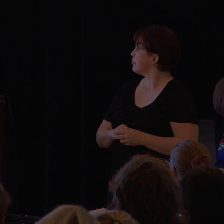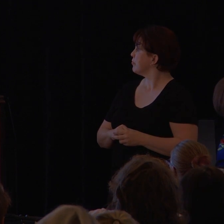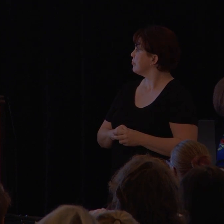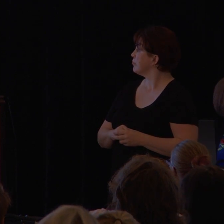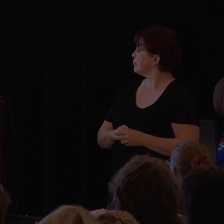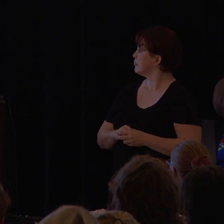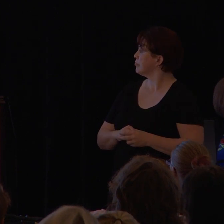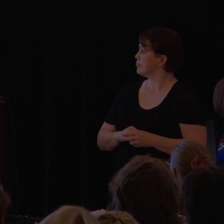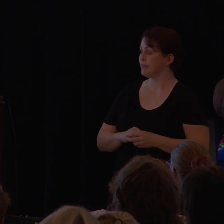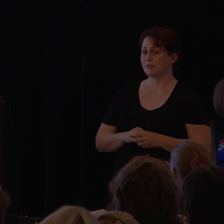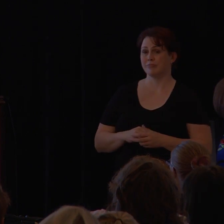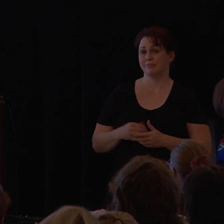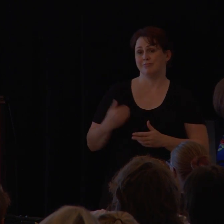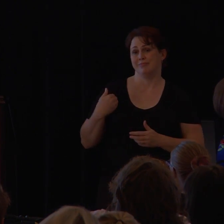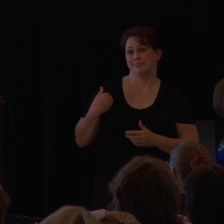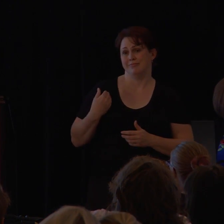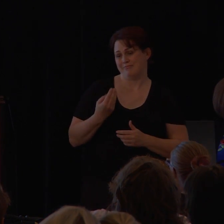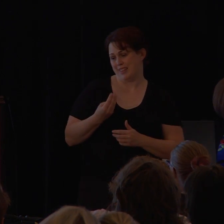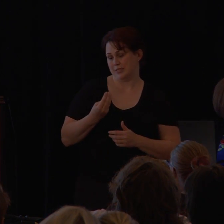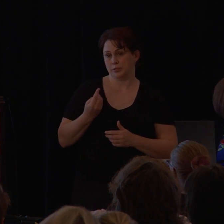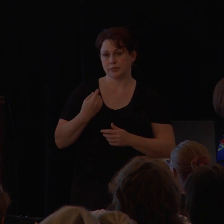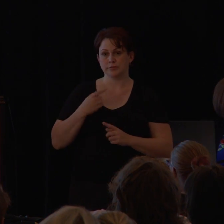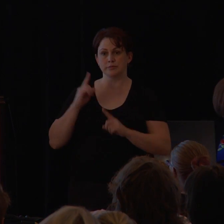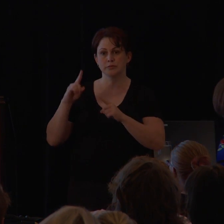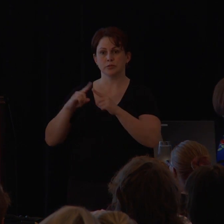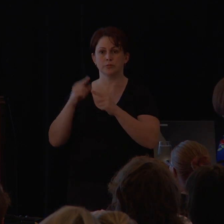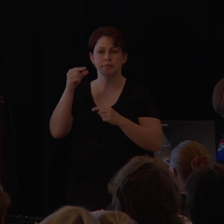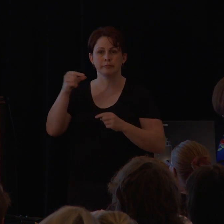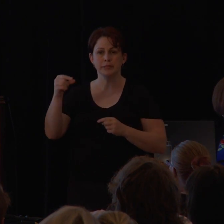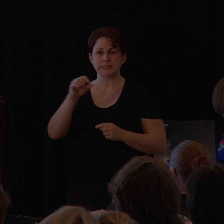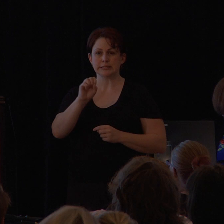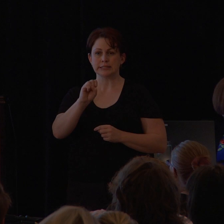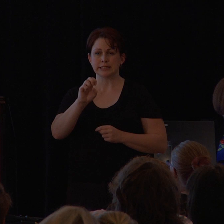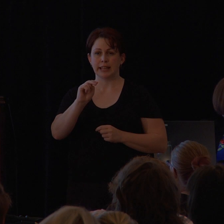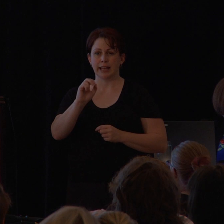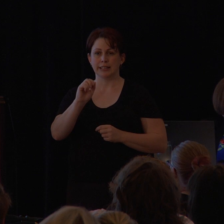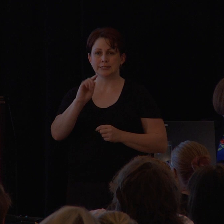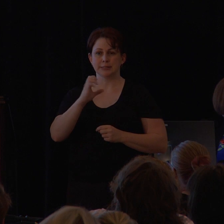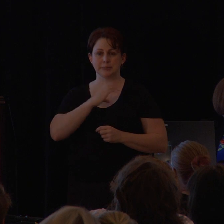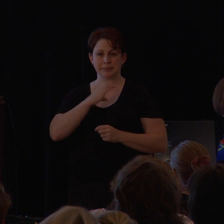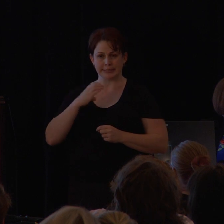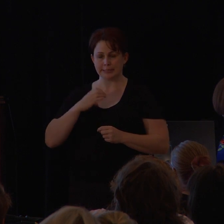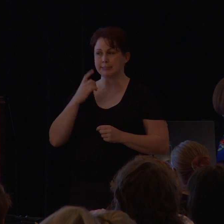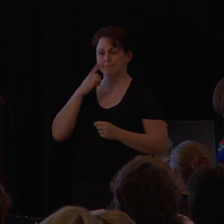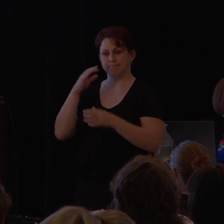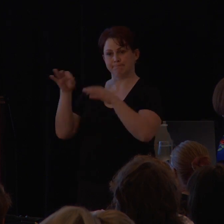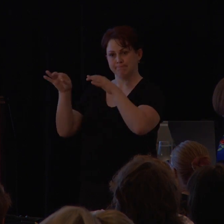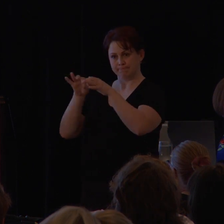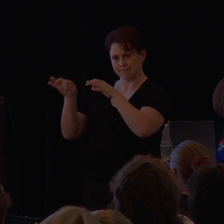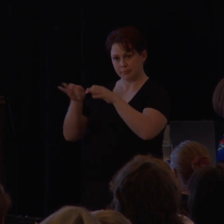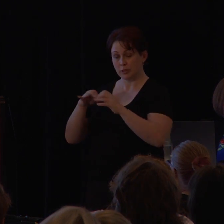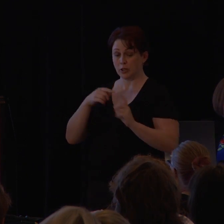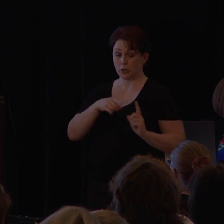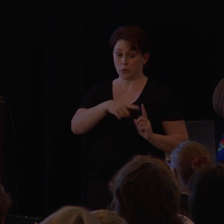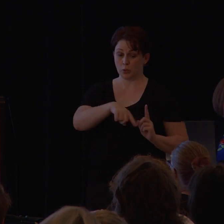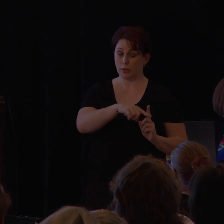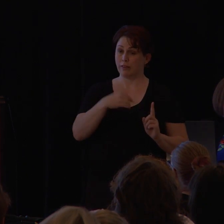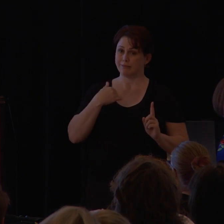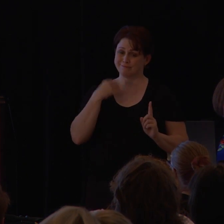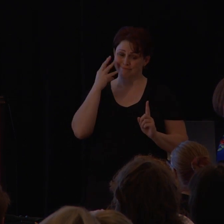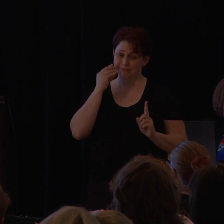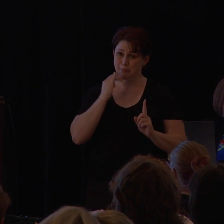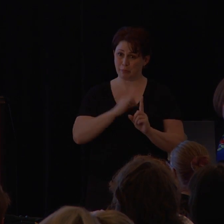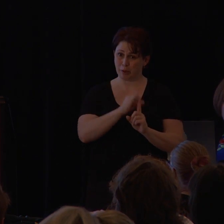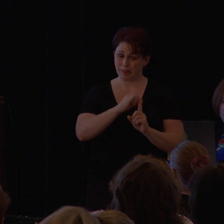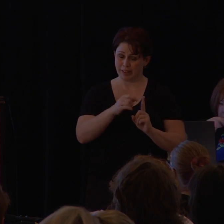Senate committee earlier this week, is the dilemma that a lot of victims of bullying and their parents face, that when they go to